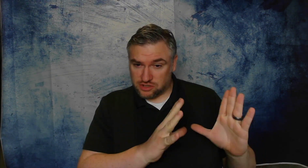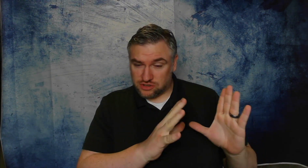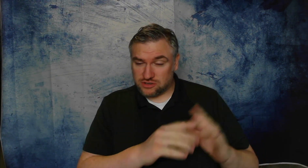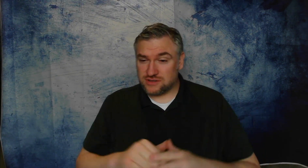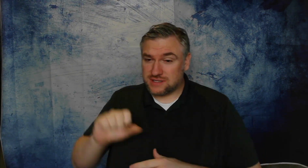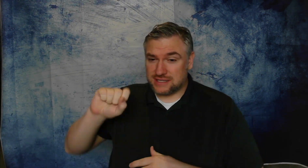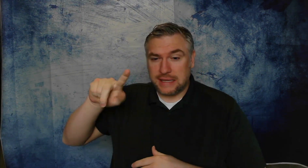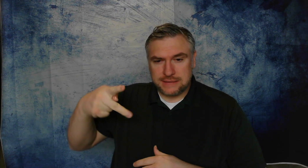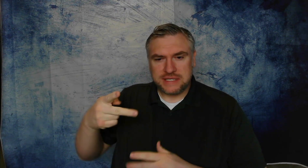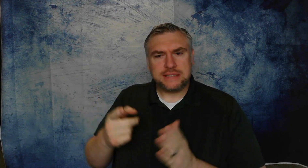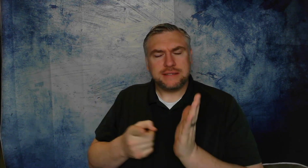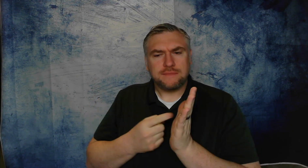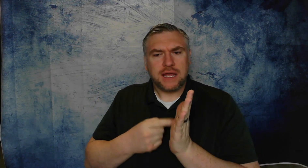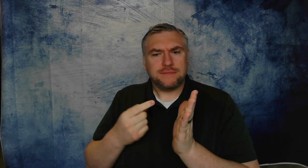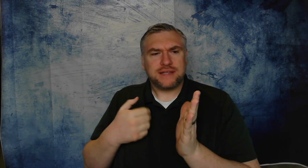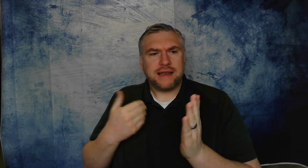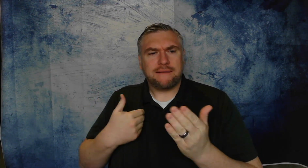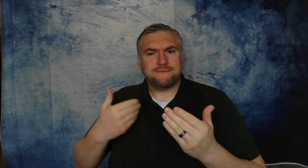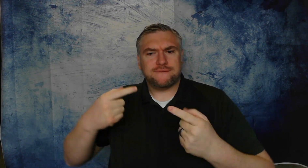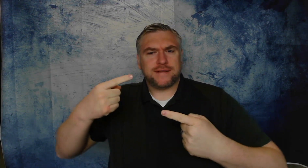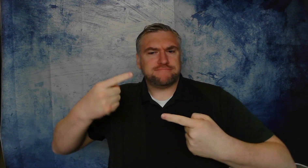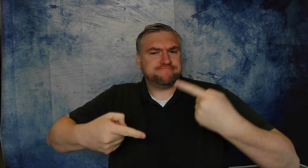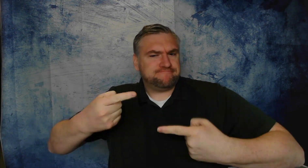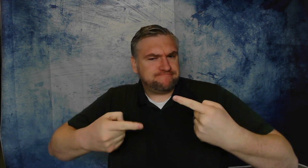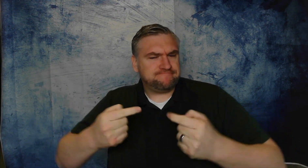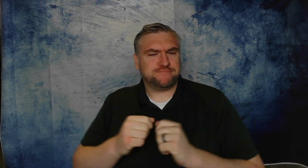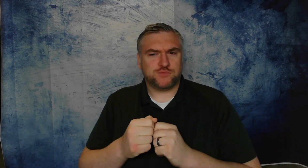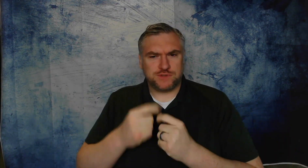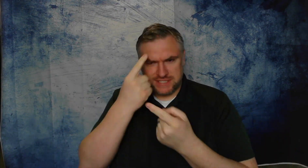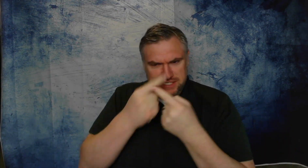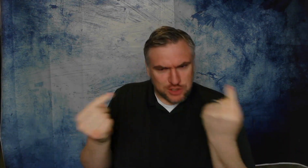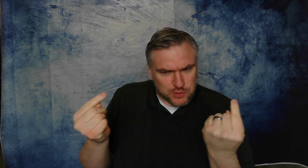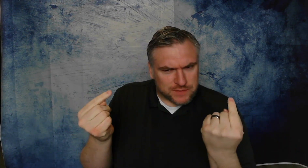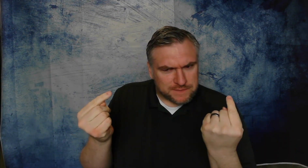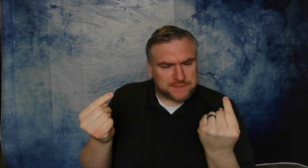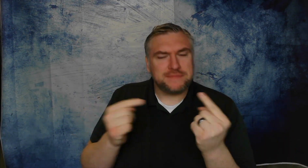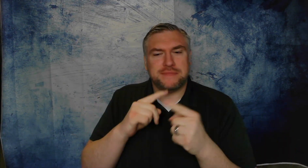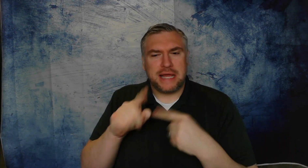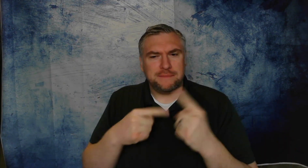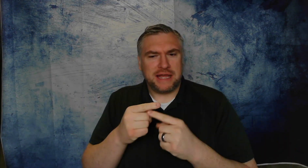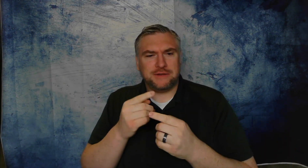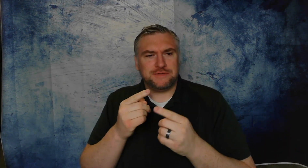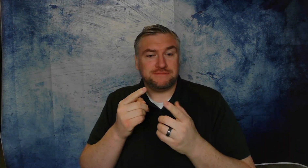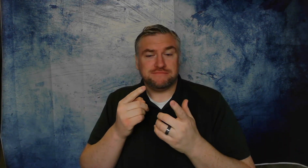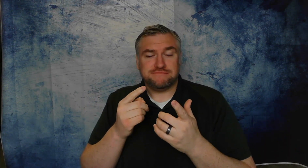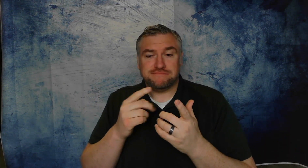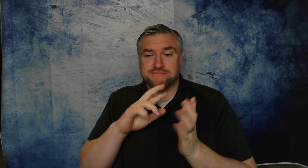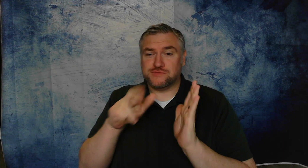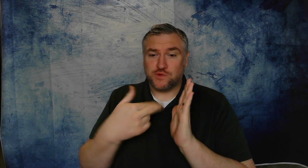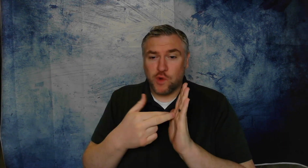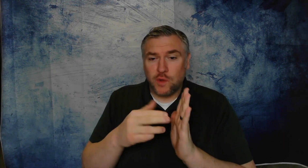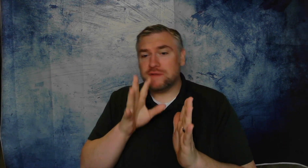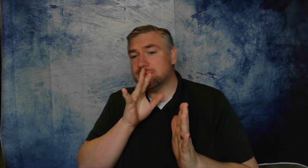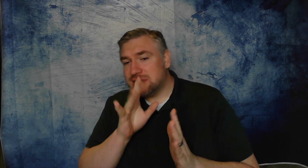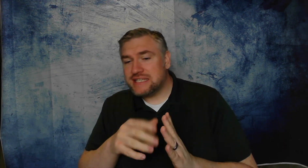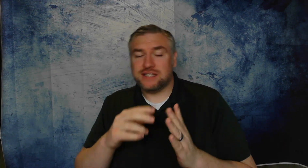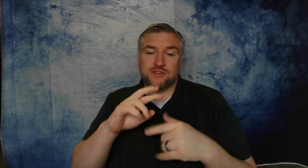English teachers and SLPs sometimes have a argument or disagreement about the role